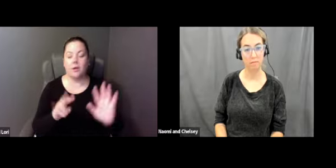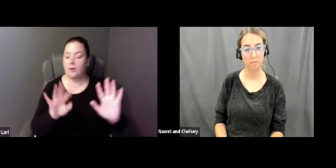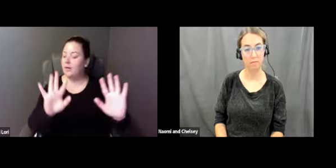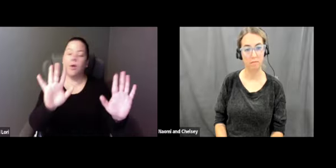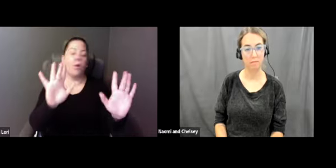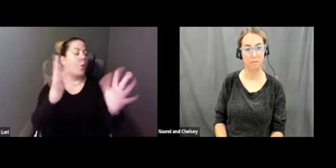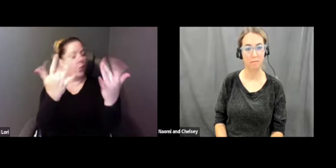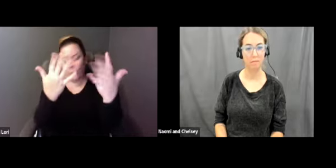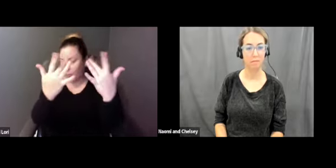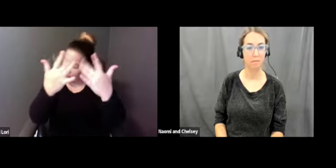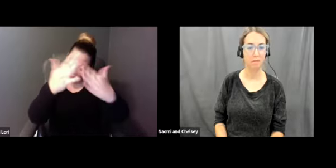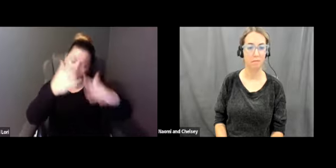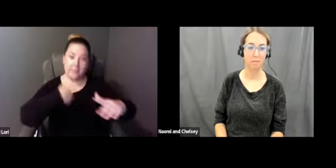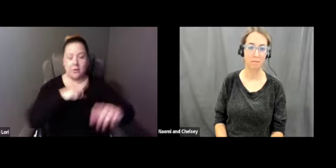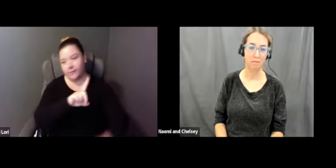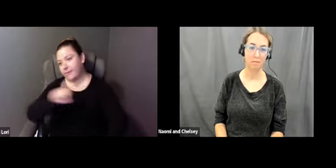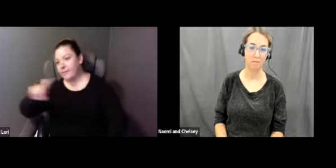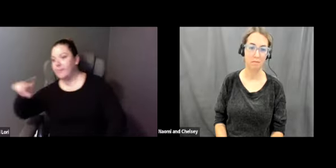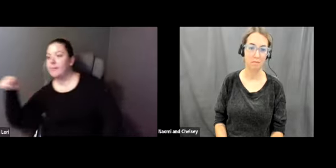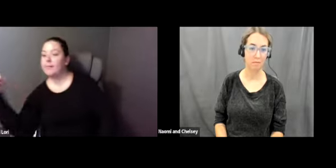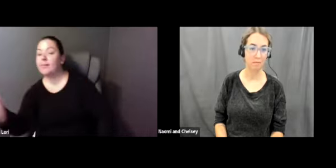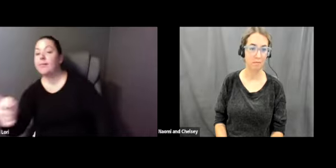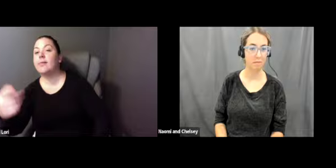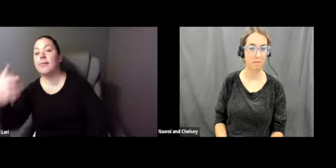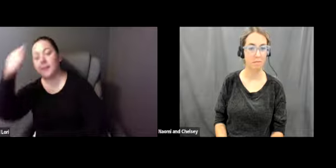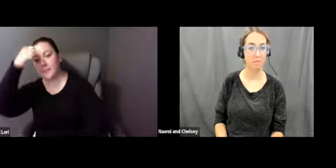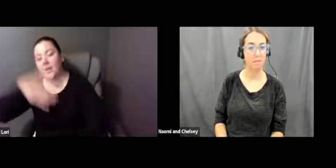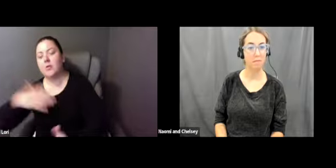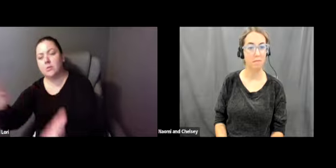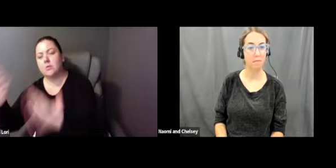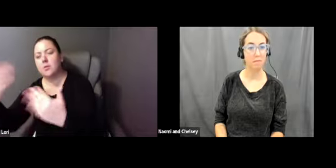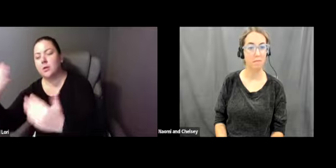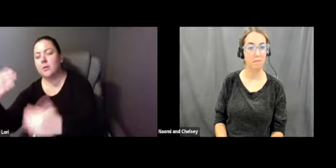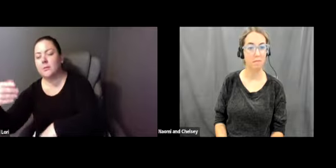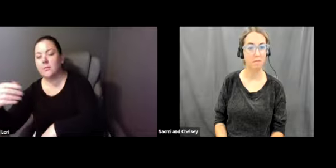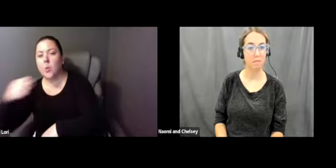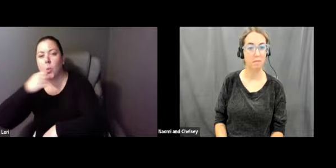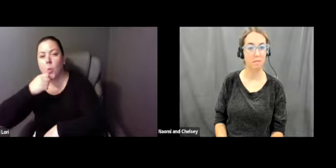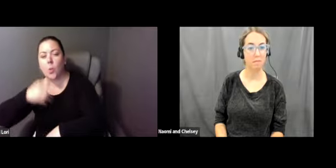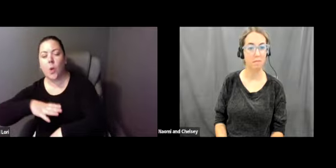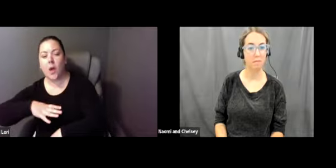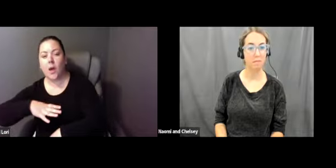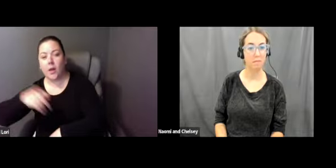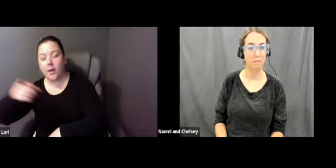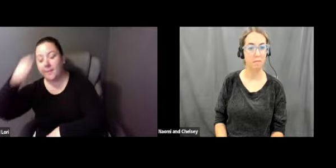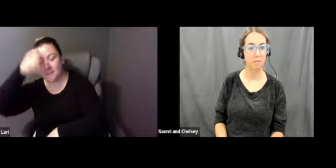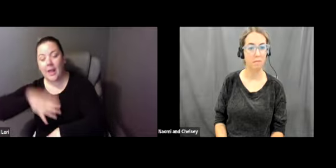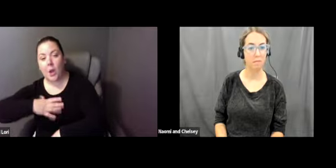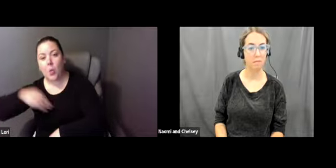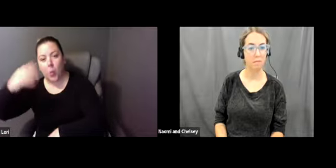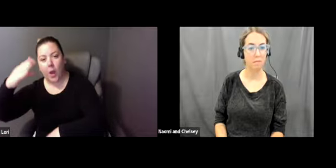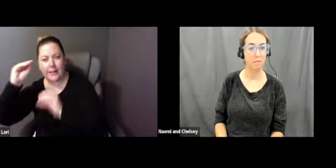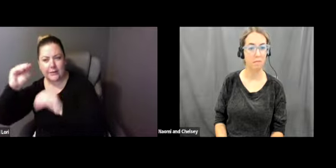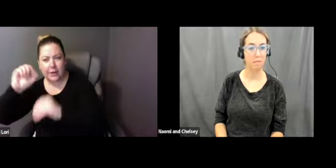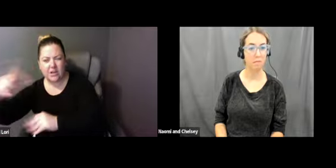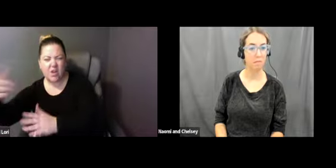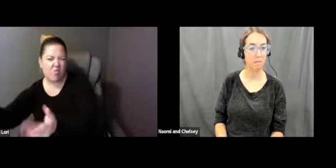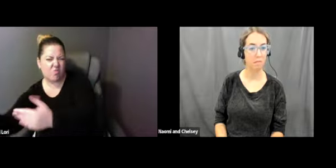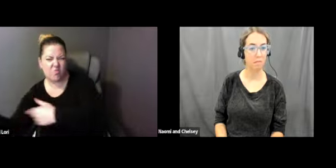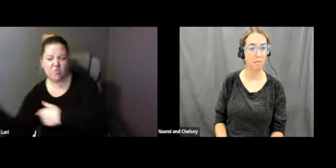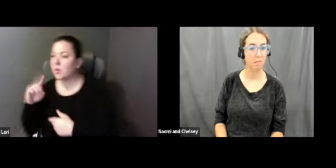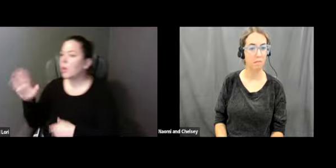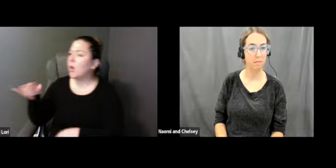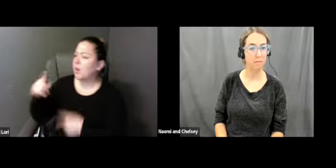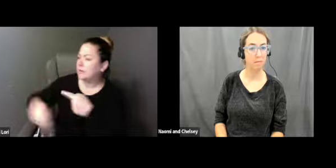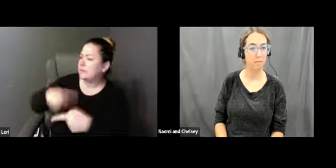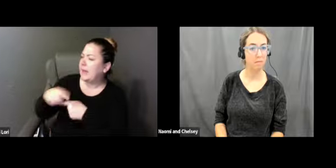and I got the white male professor in the room next door who's teaching ASL, and I said, can you please just show everybody the sign for Kingsland? And he doesn't know